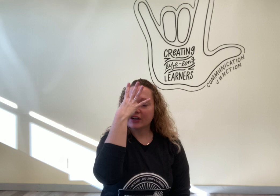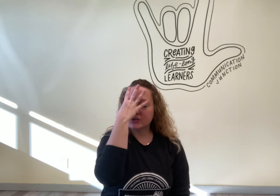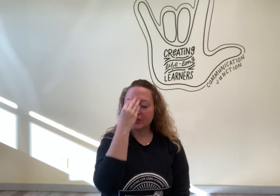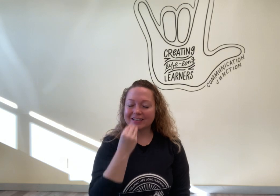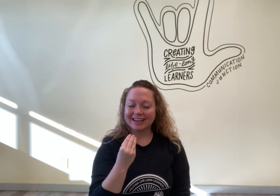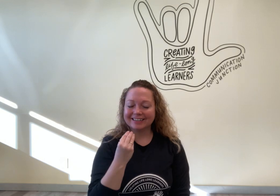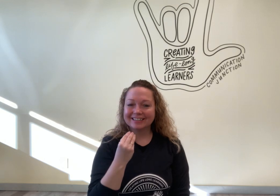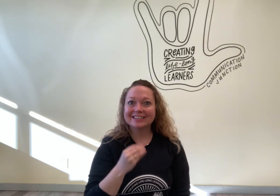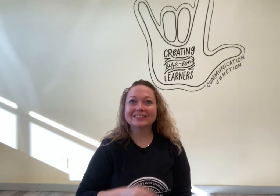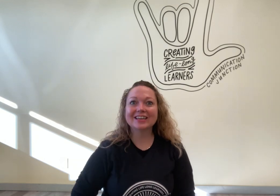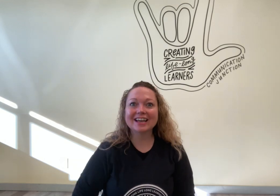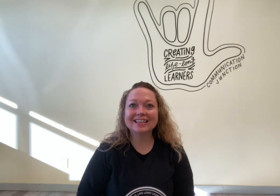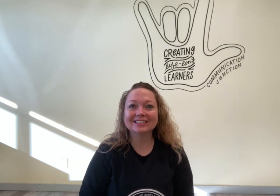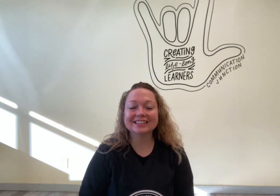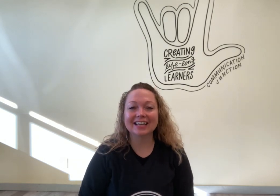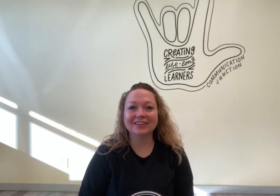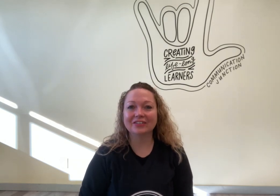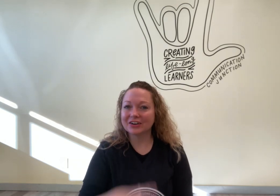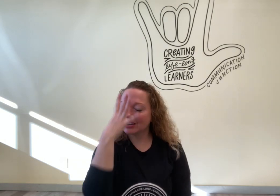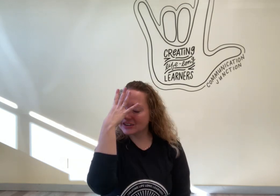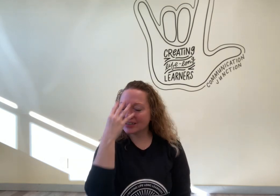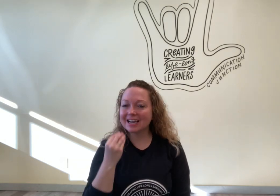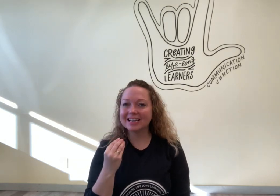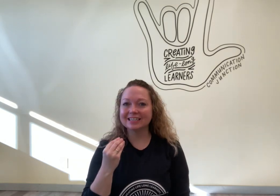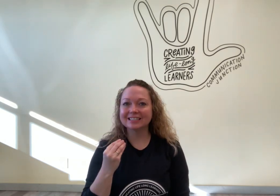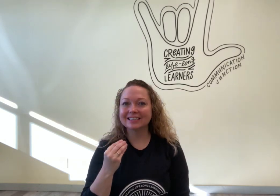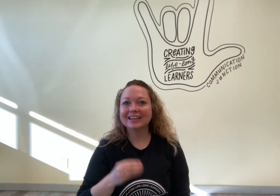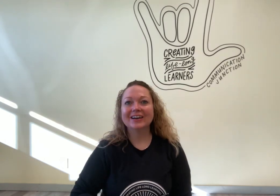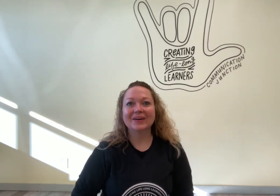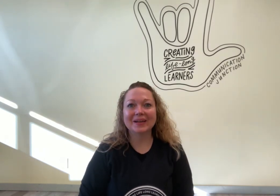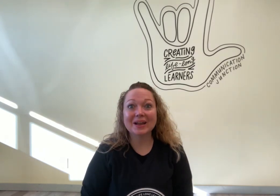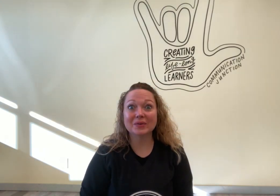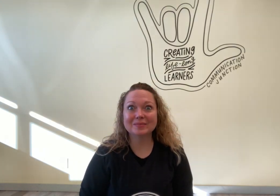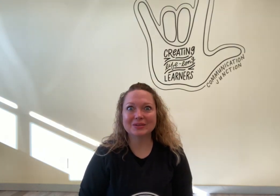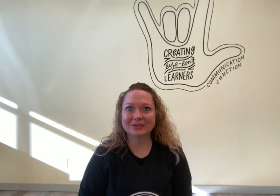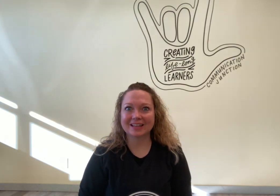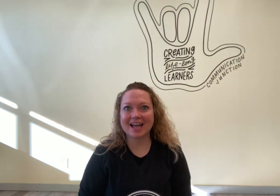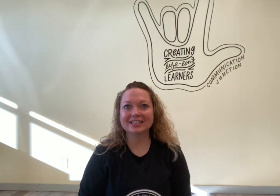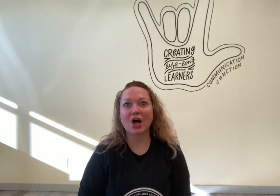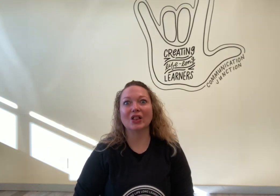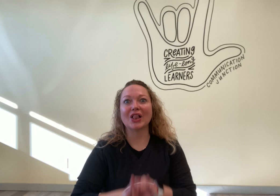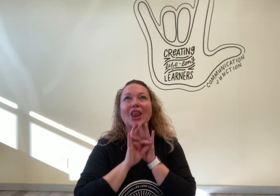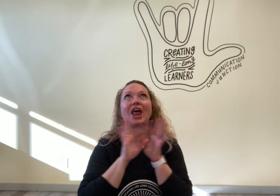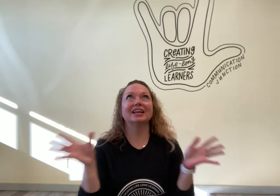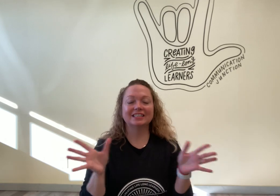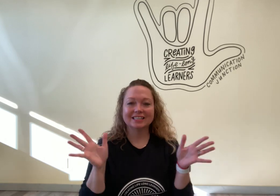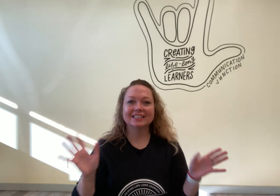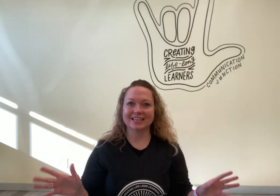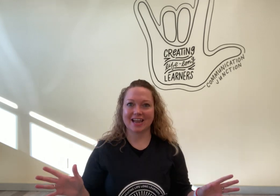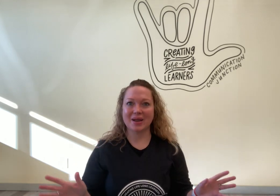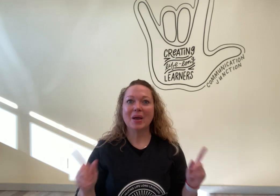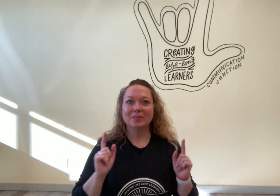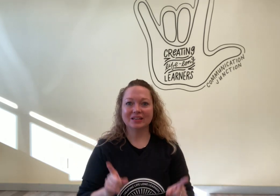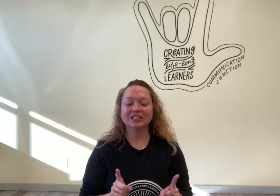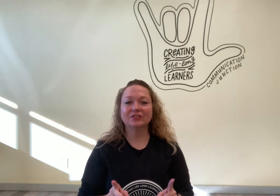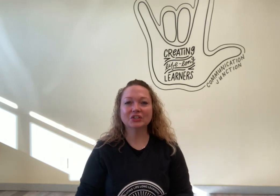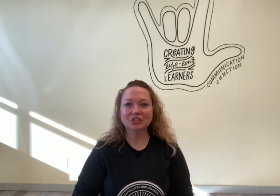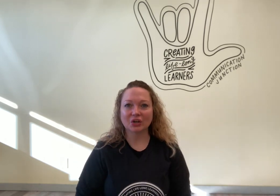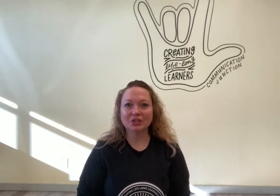Good night. So that is the sign for good night. Okay, we're gonna be using that a lot today, but in this first song, you need